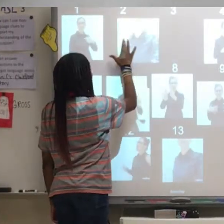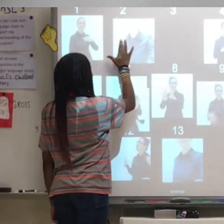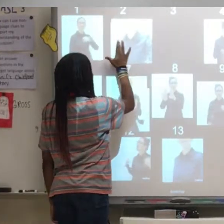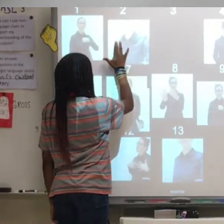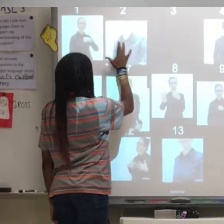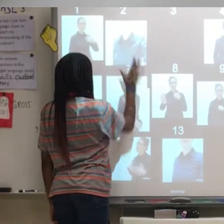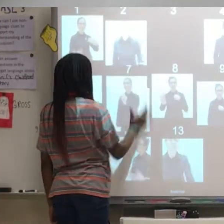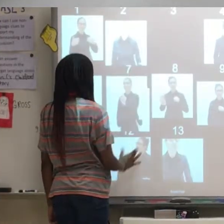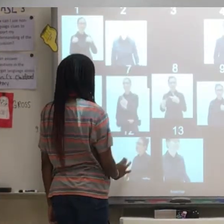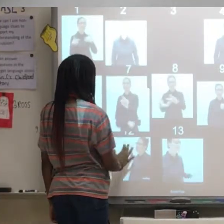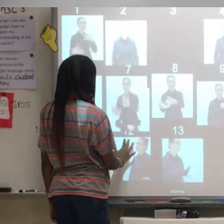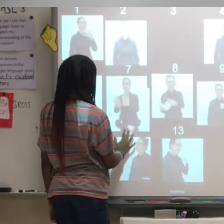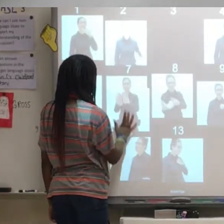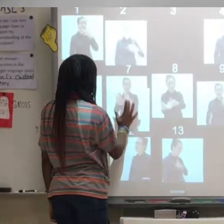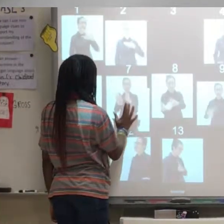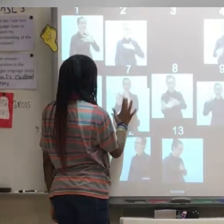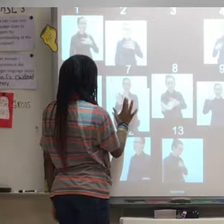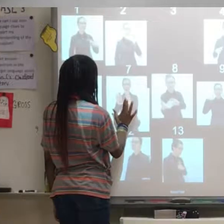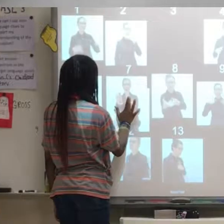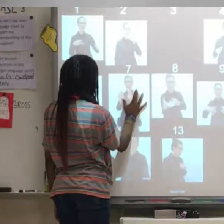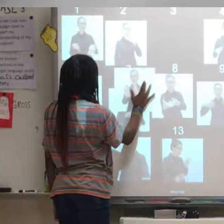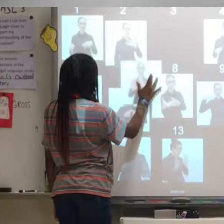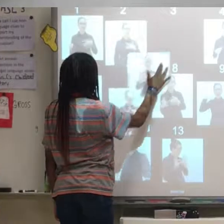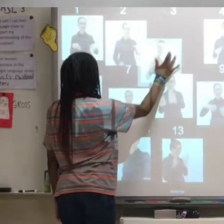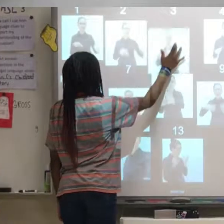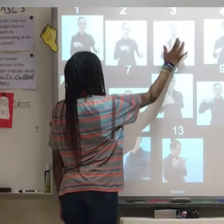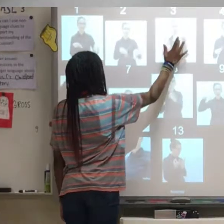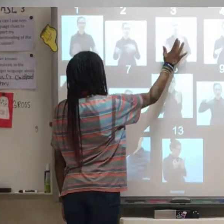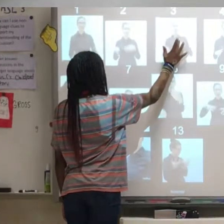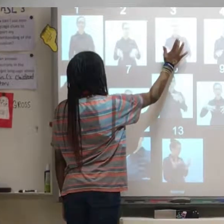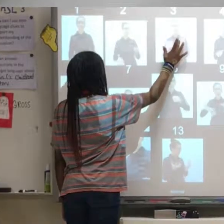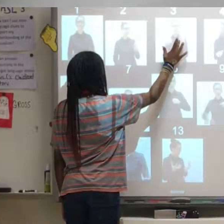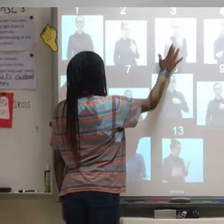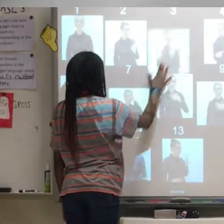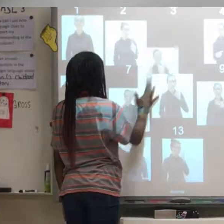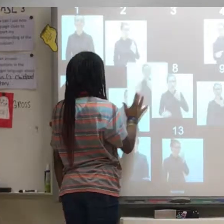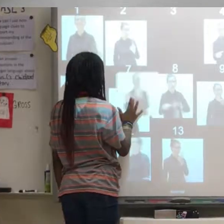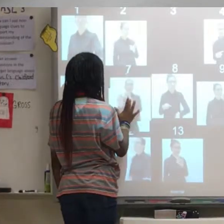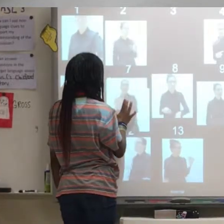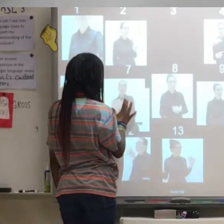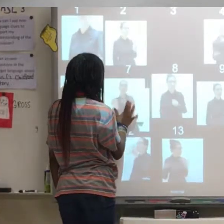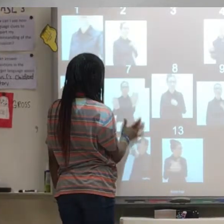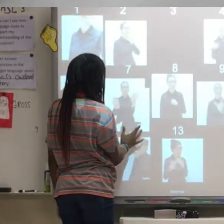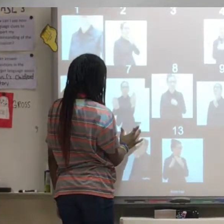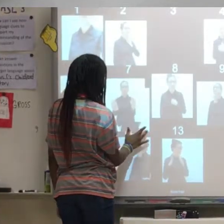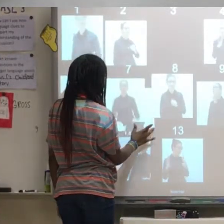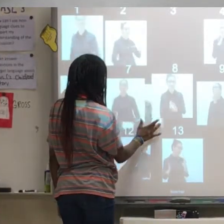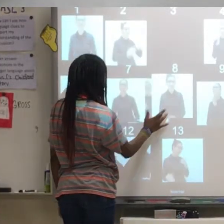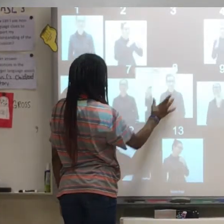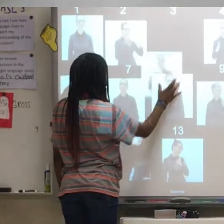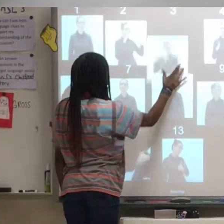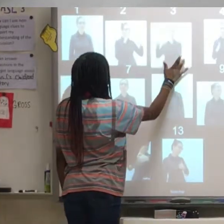And then, So what is number 2? No. That's wrong one. It's behind it, yeah. Yeah, that one.